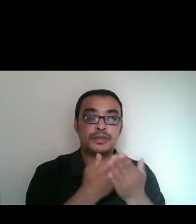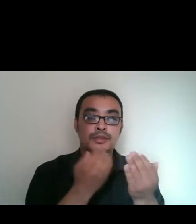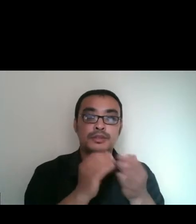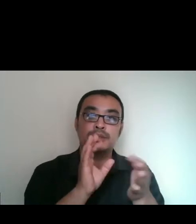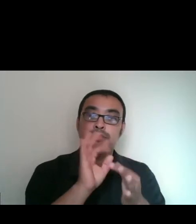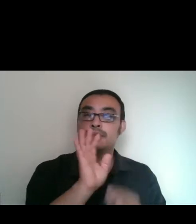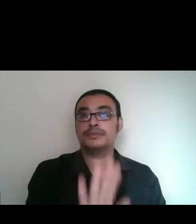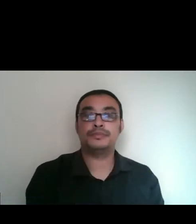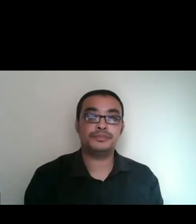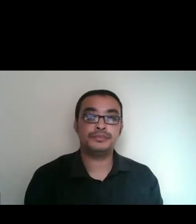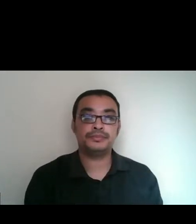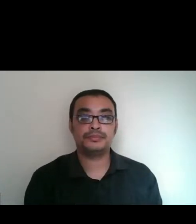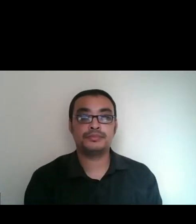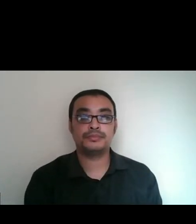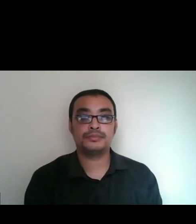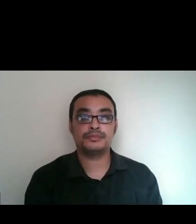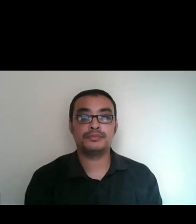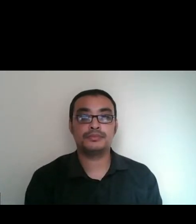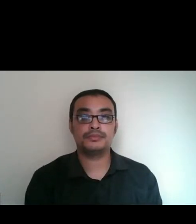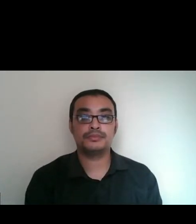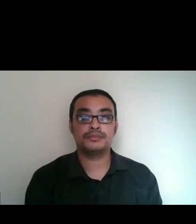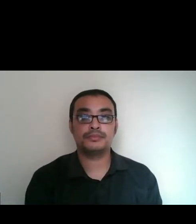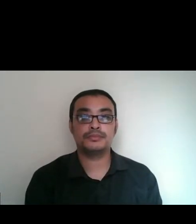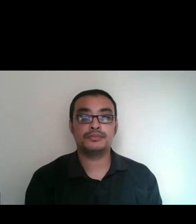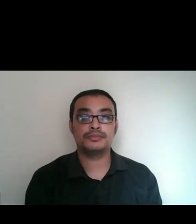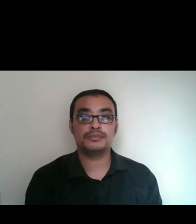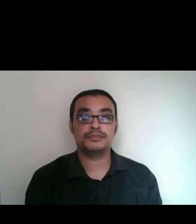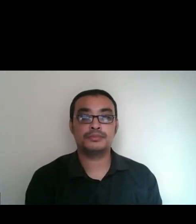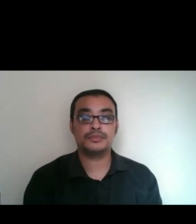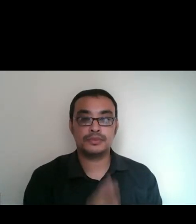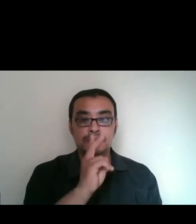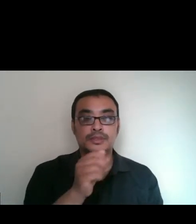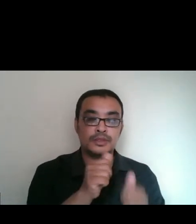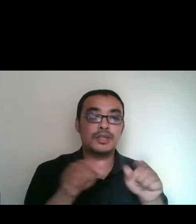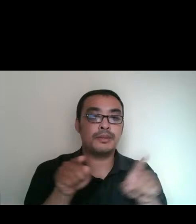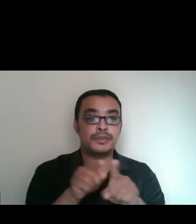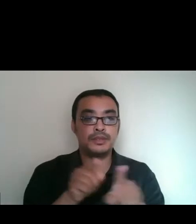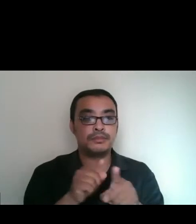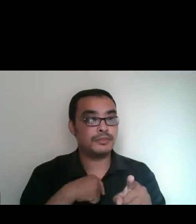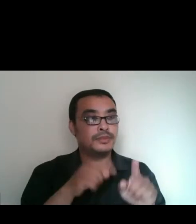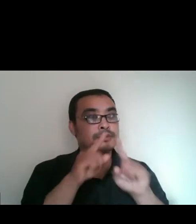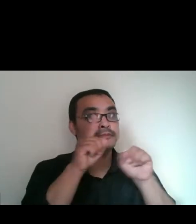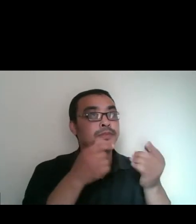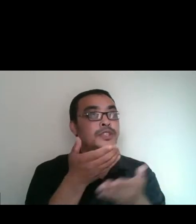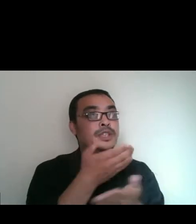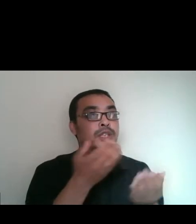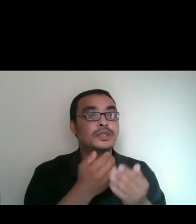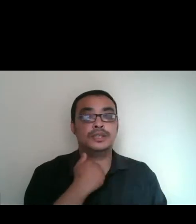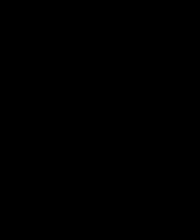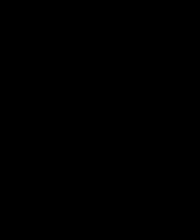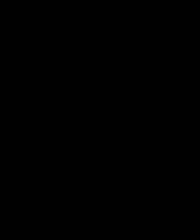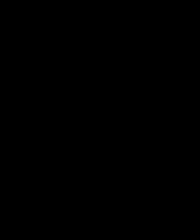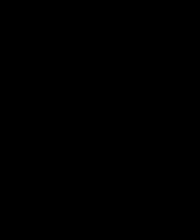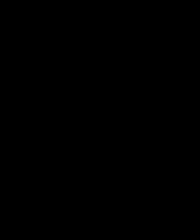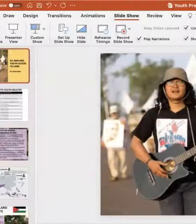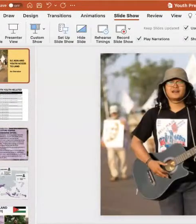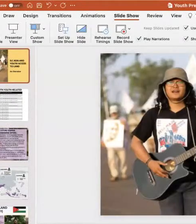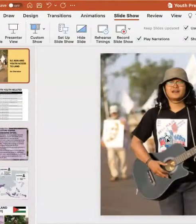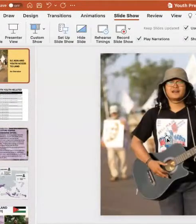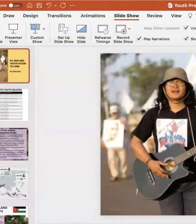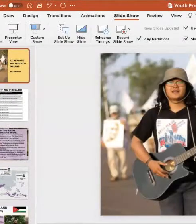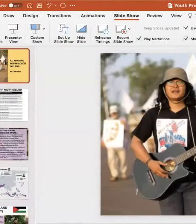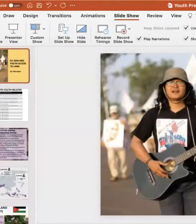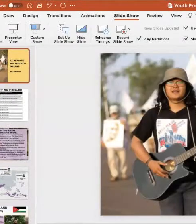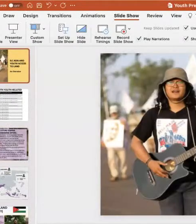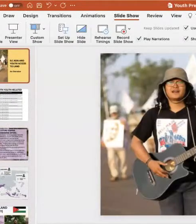and come with us in Jordan. So I would like to share my screen now. I hope you can see